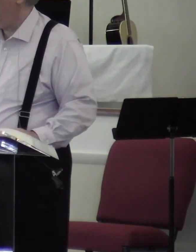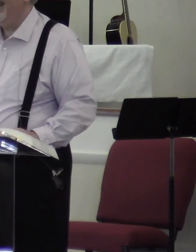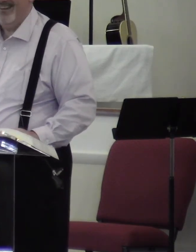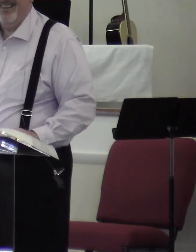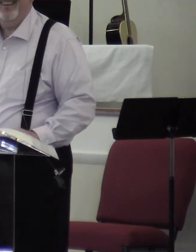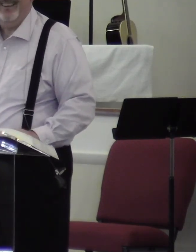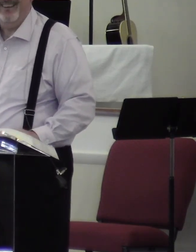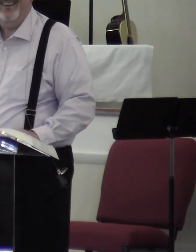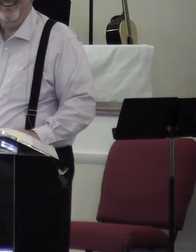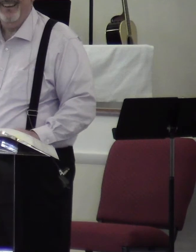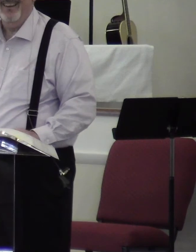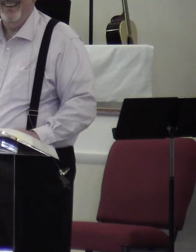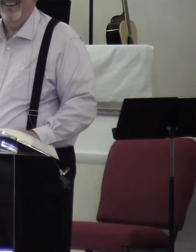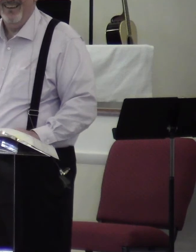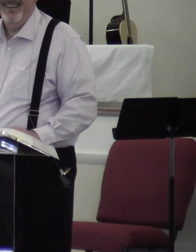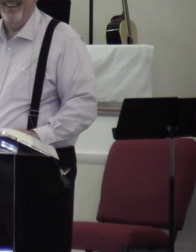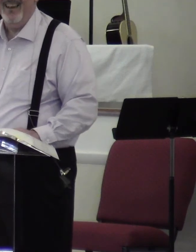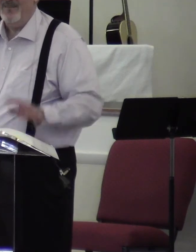there, aren't I?